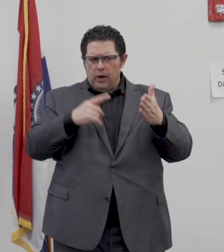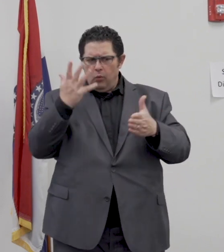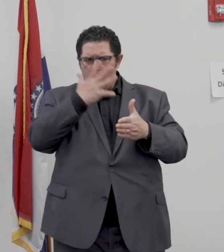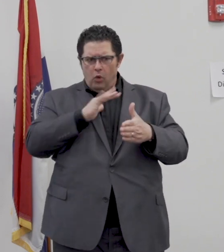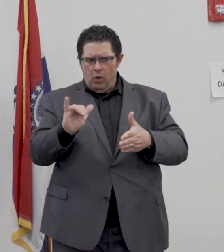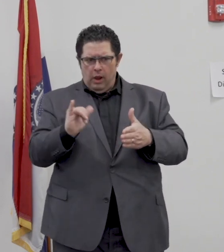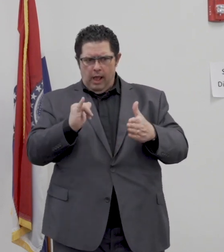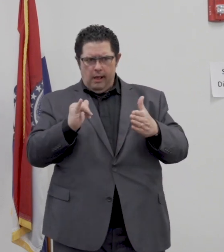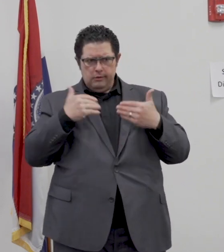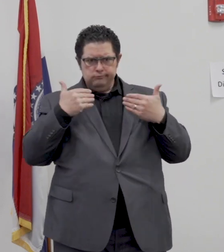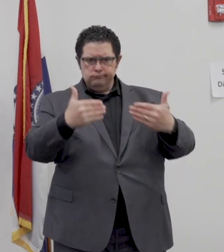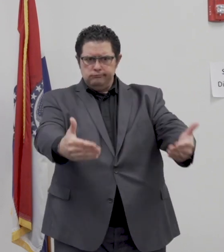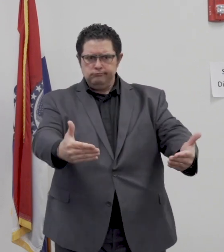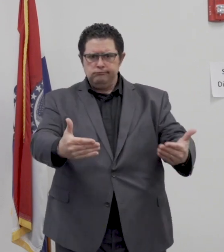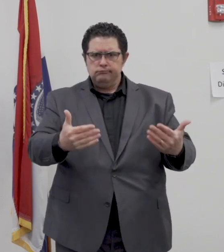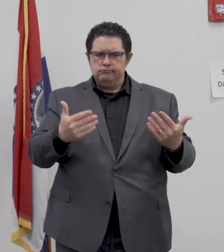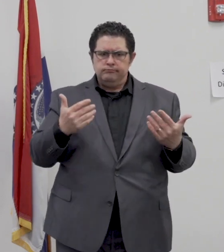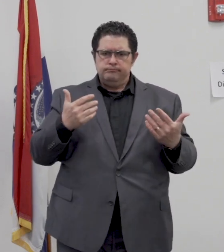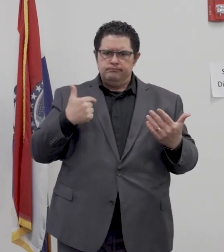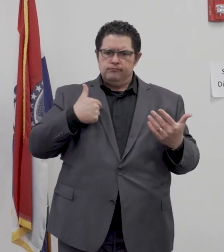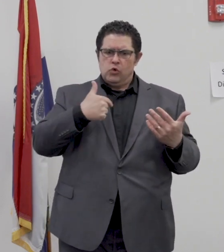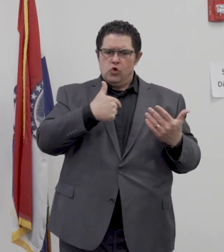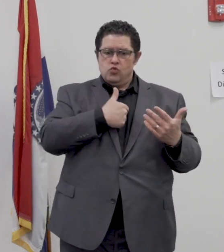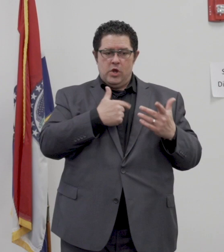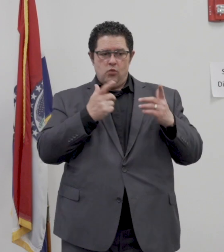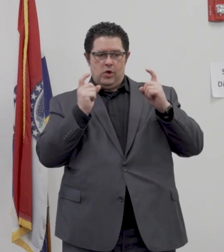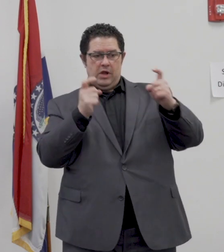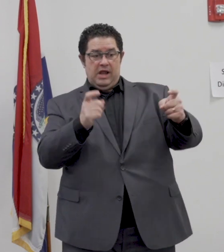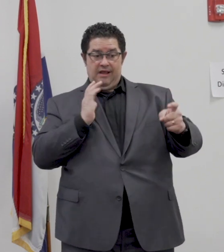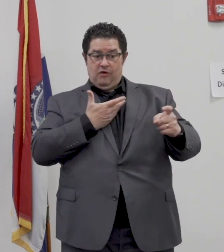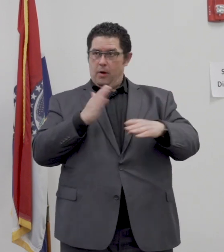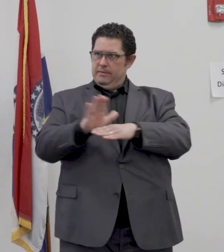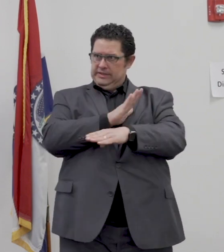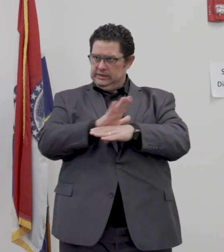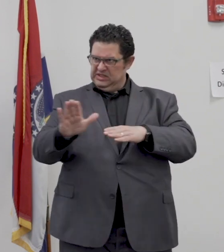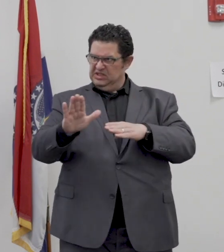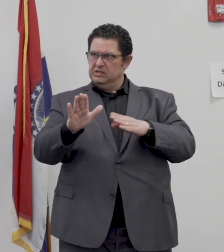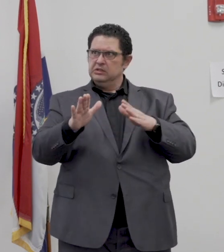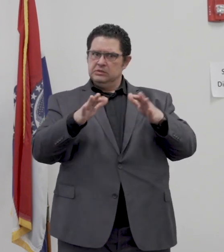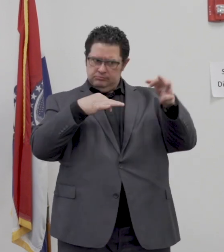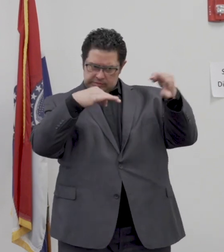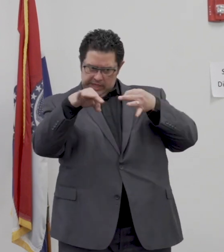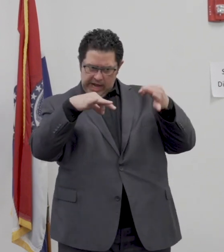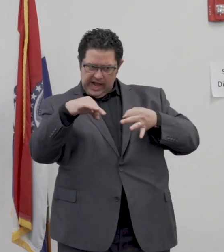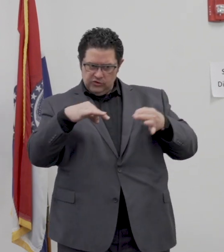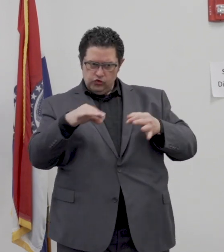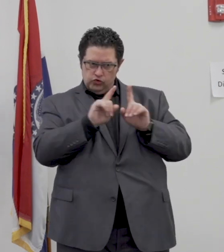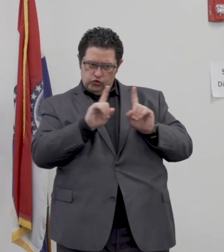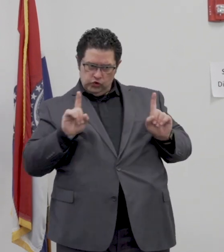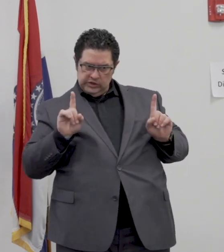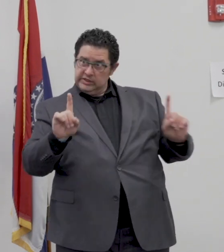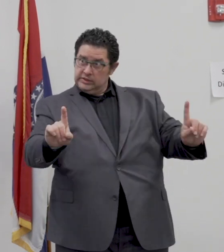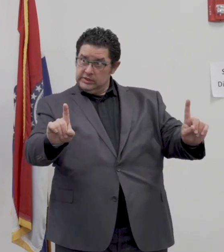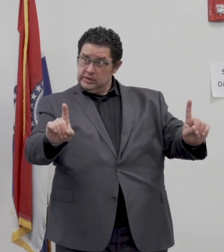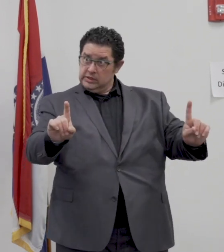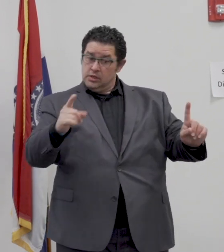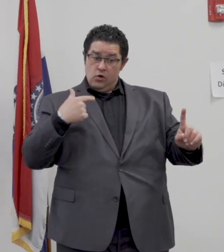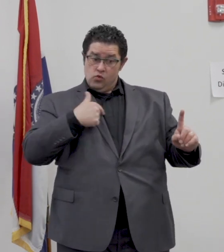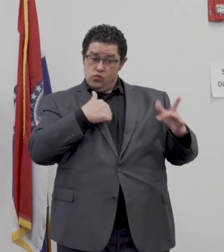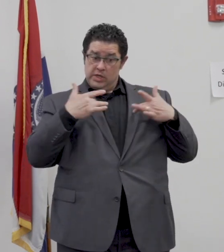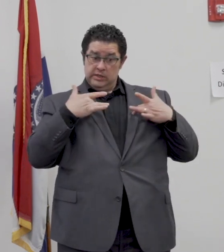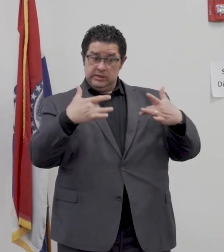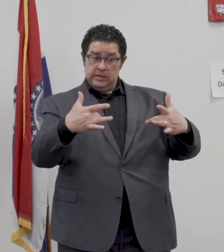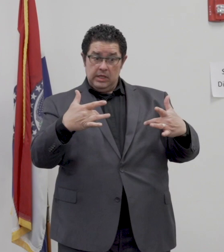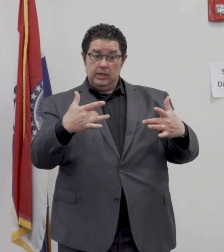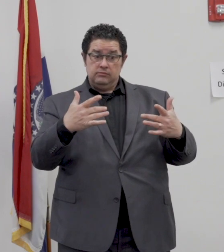give our businesses guidance on social distancing. We intend for that guidance to